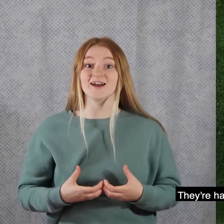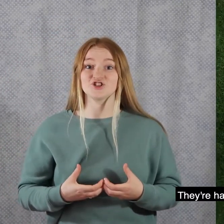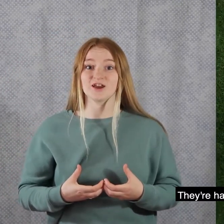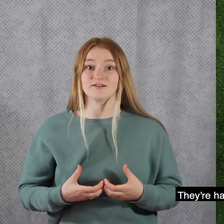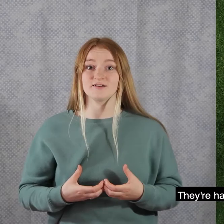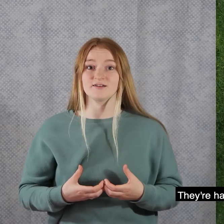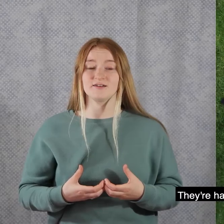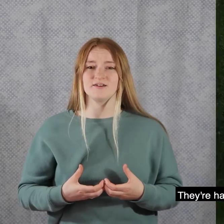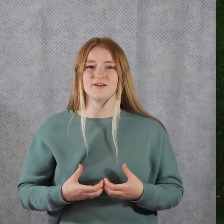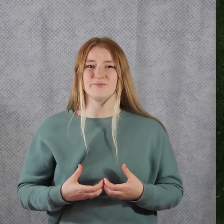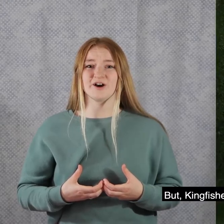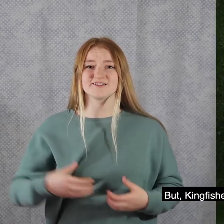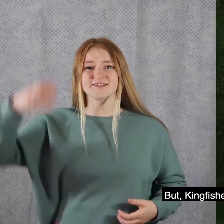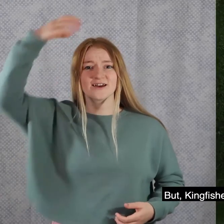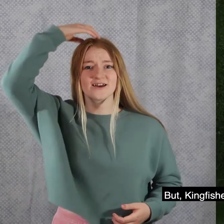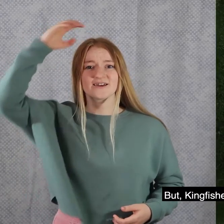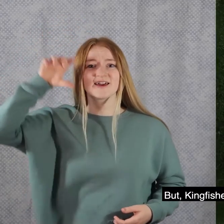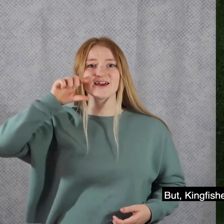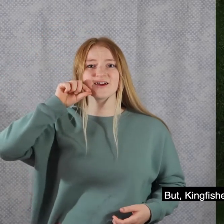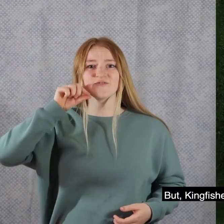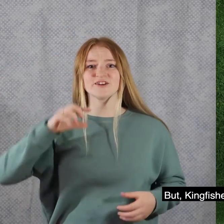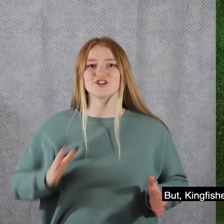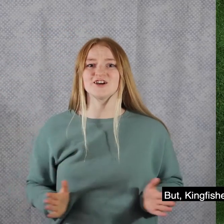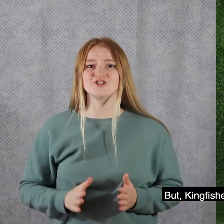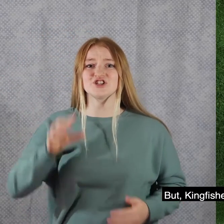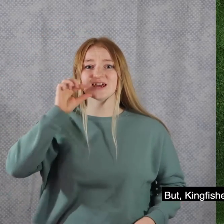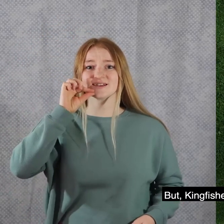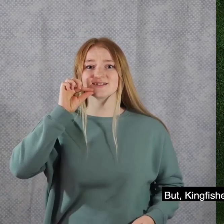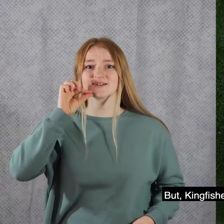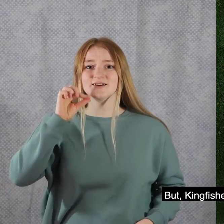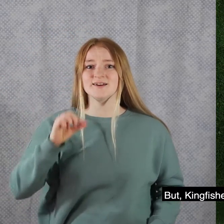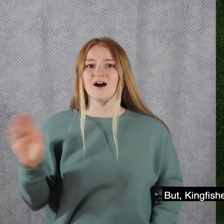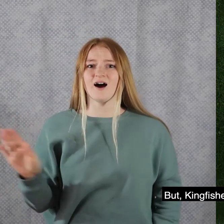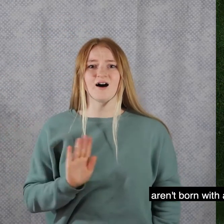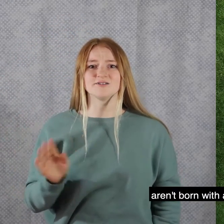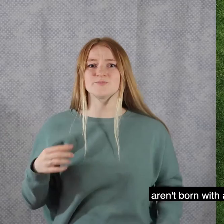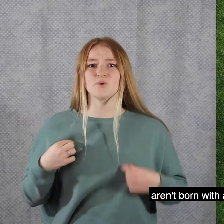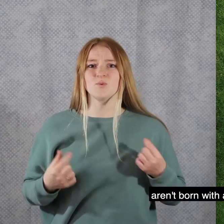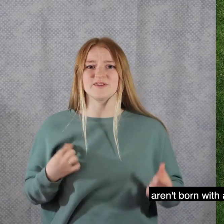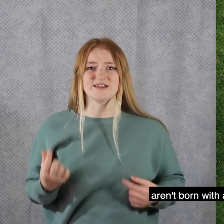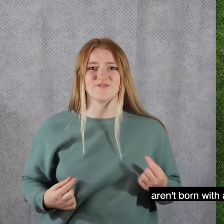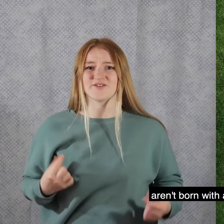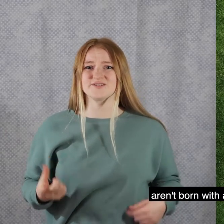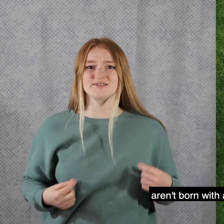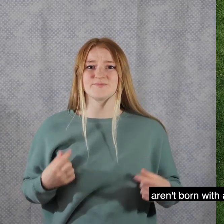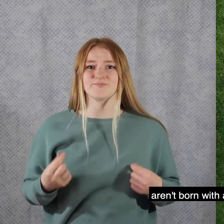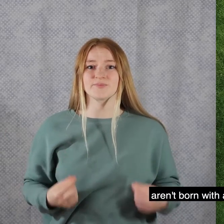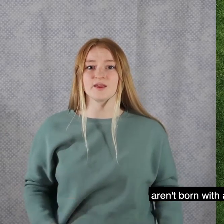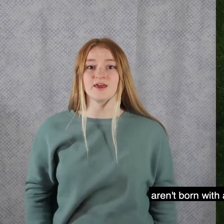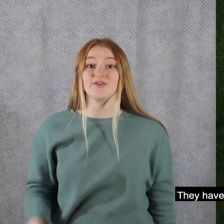They're hatching, but kingfisher chicks aren't born with any